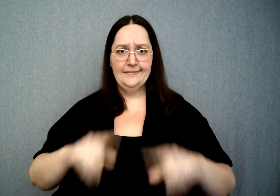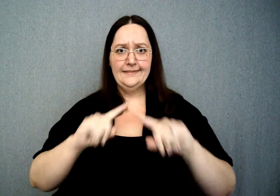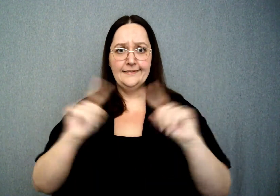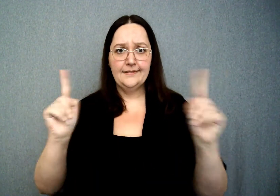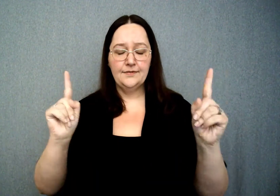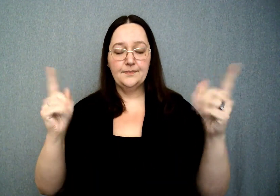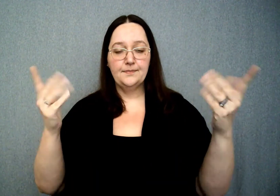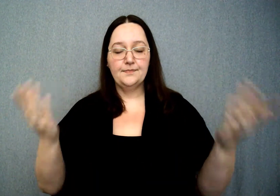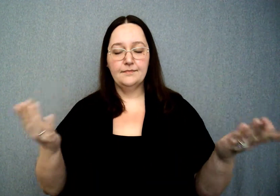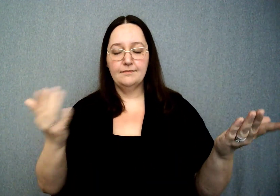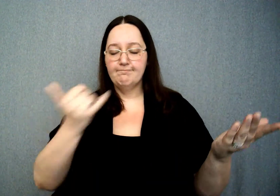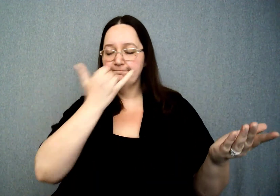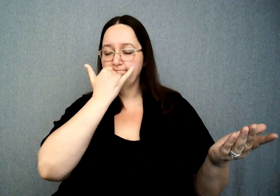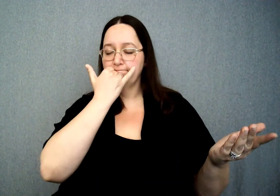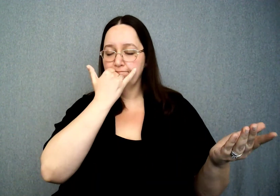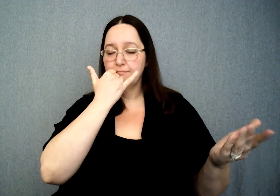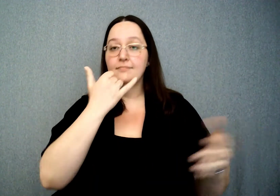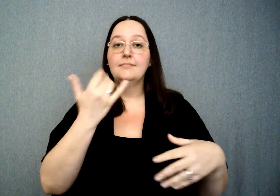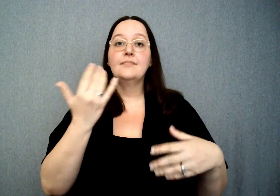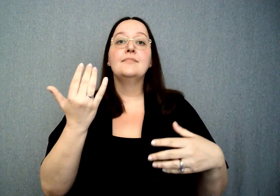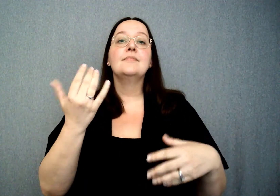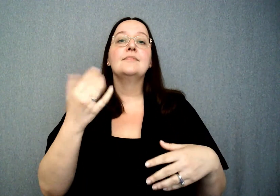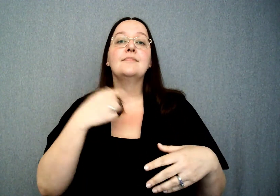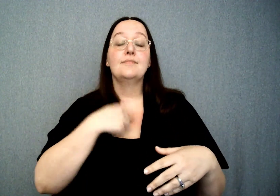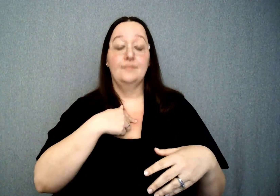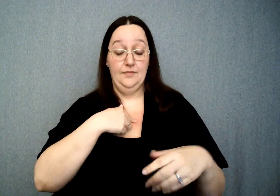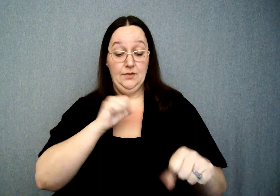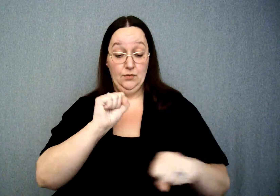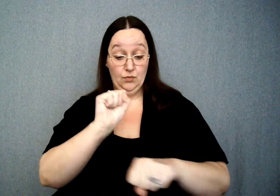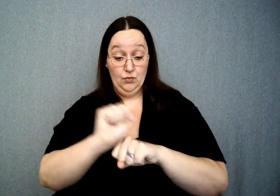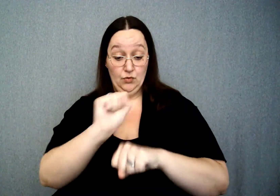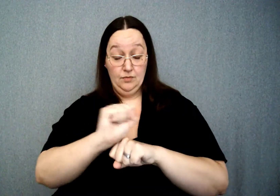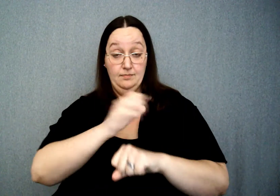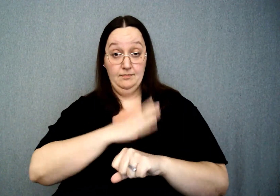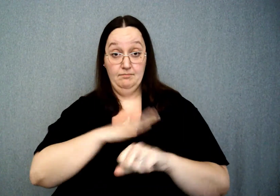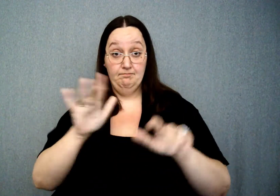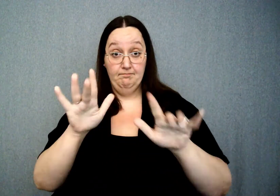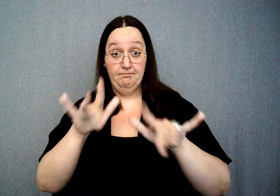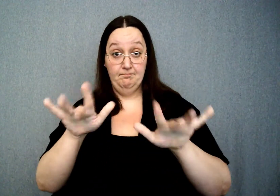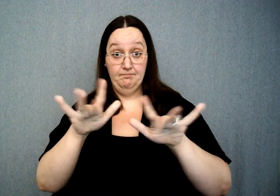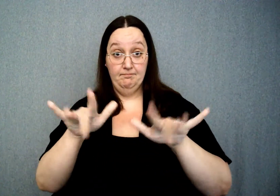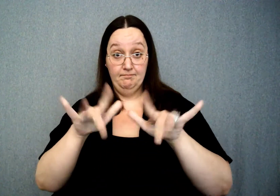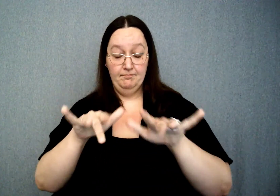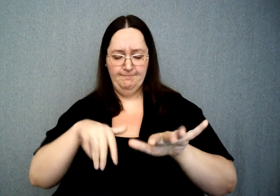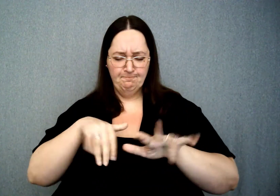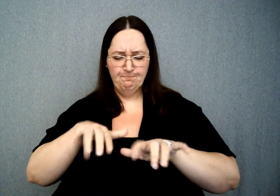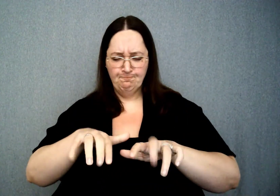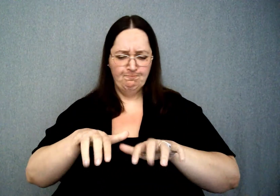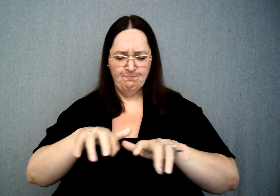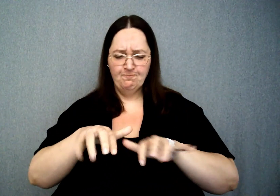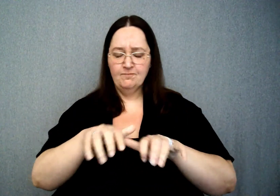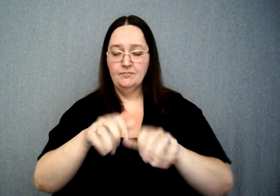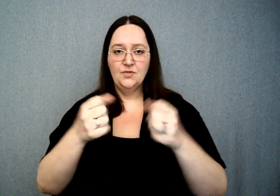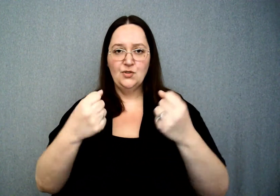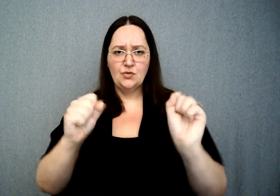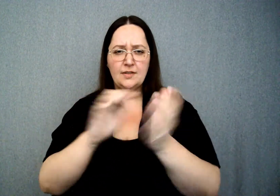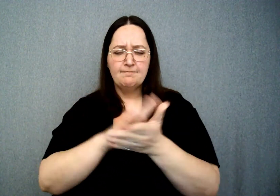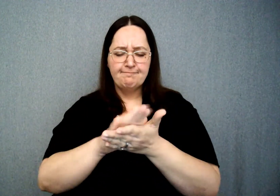Now, if you've noticed, I look a little different than the last video. And that is because of a mistake that was made. While